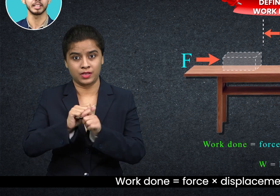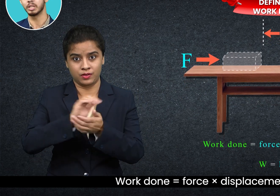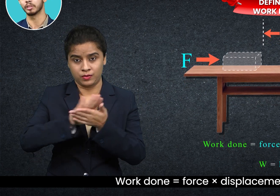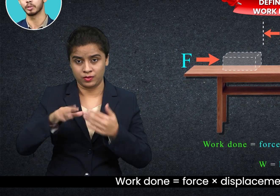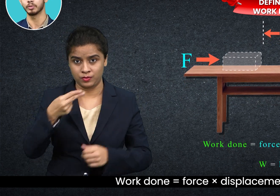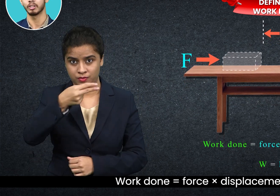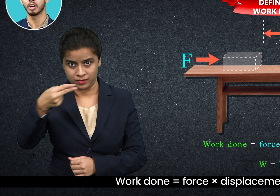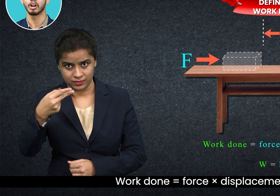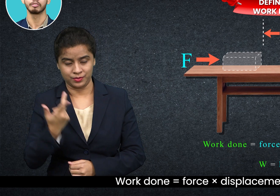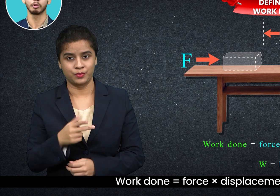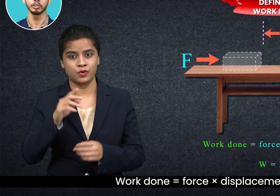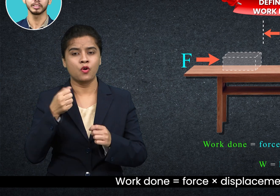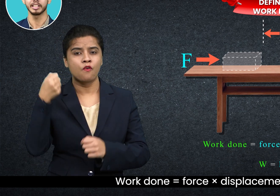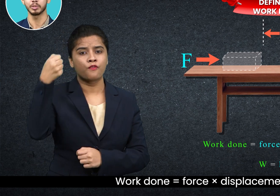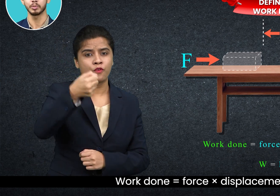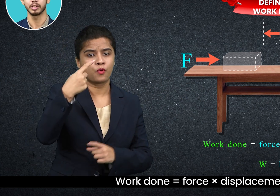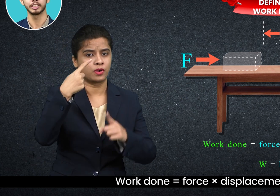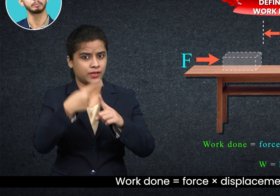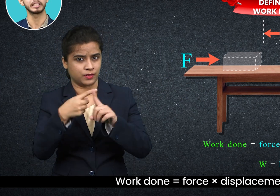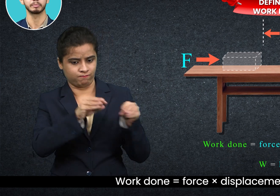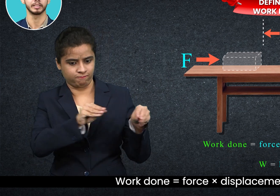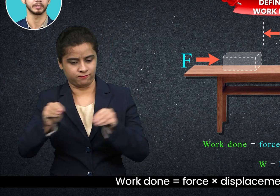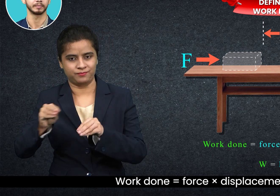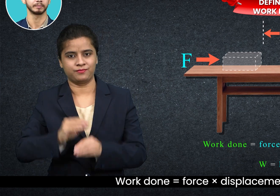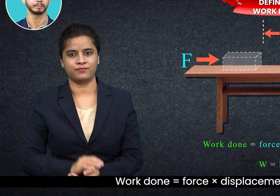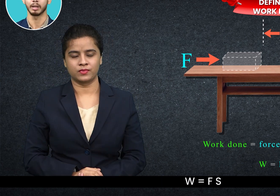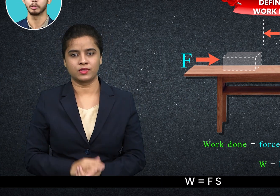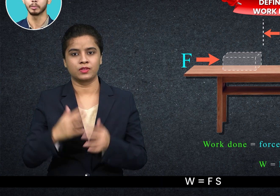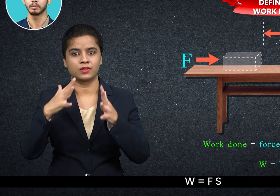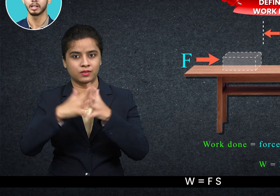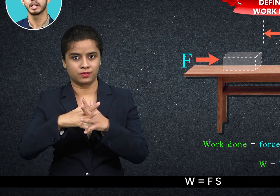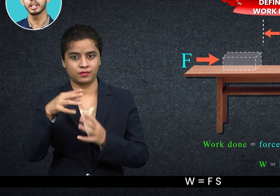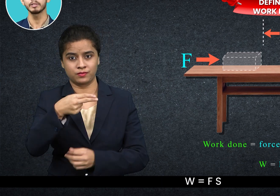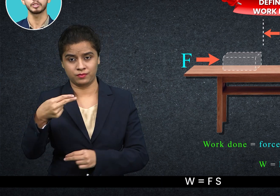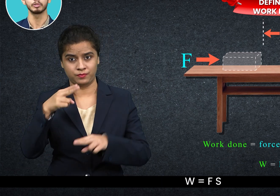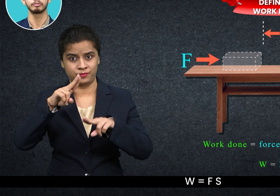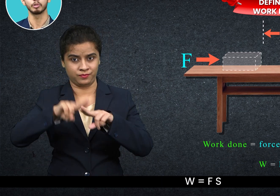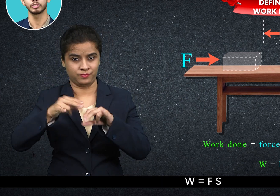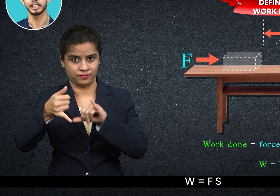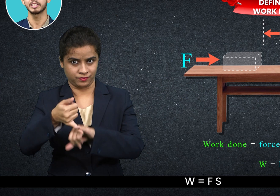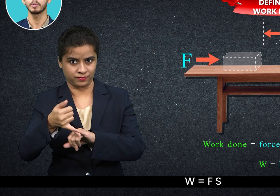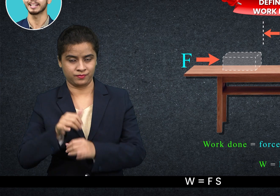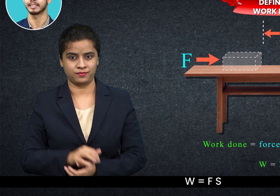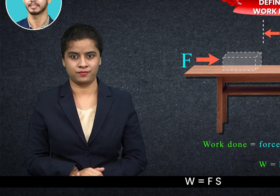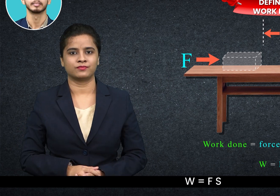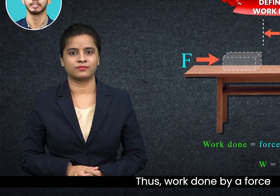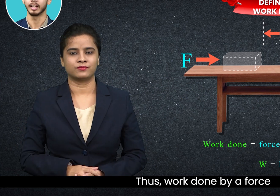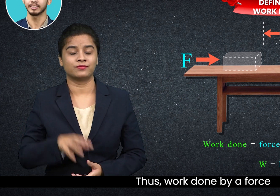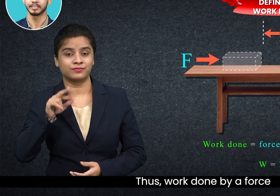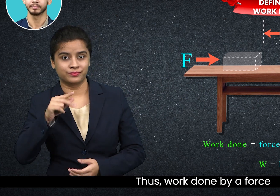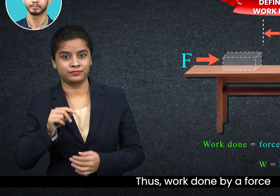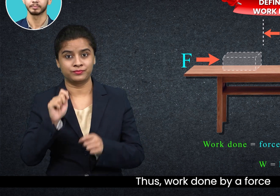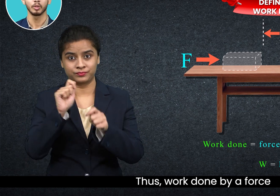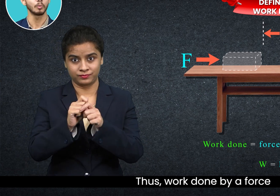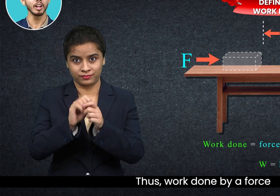Work done equals to force into displacement. W equals to force into S.